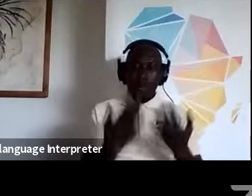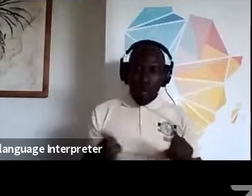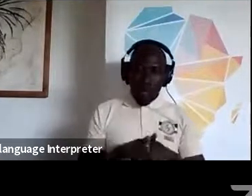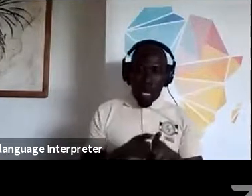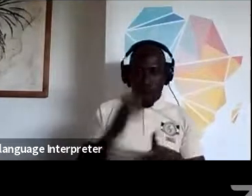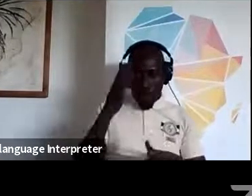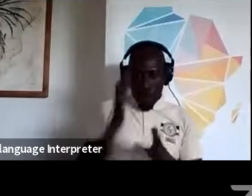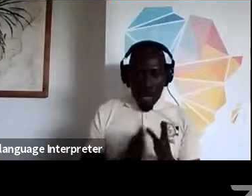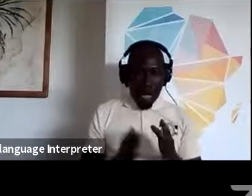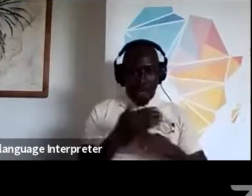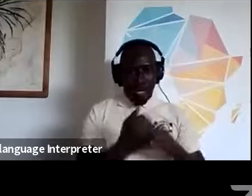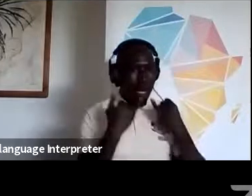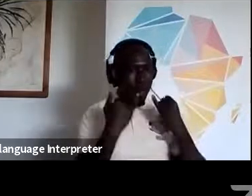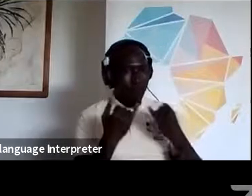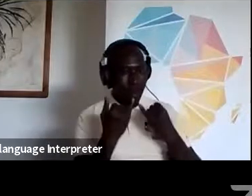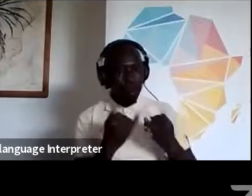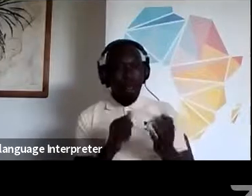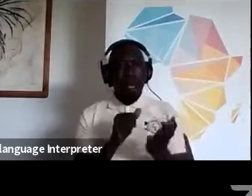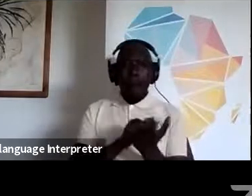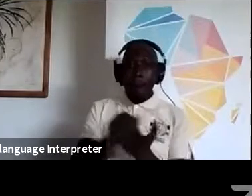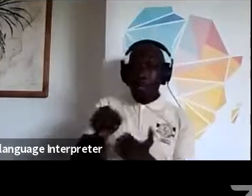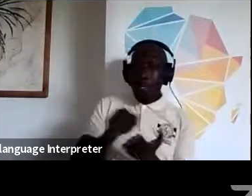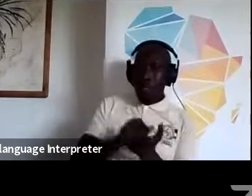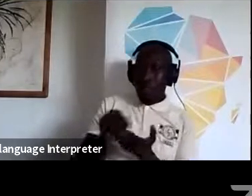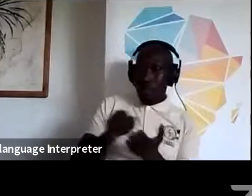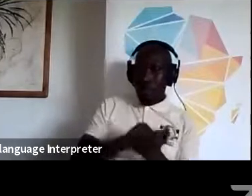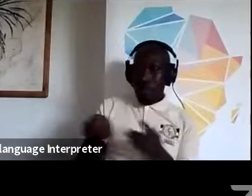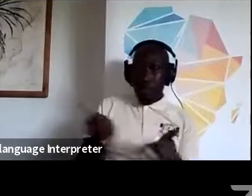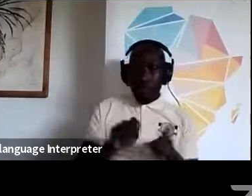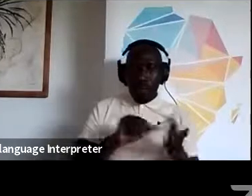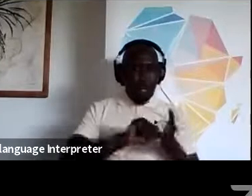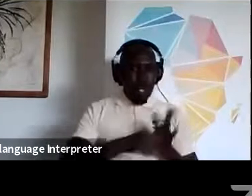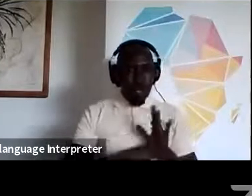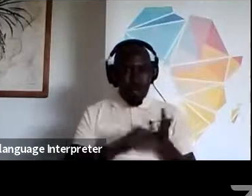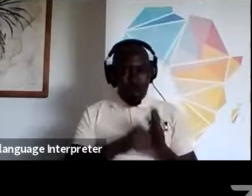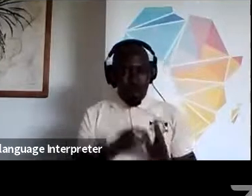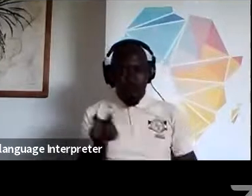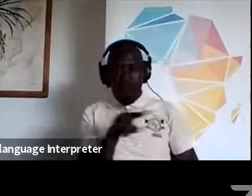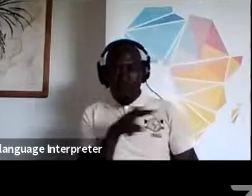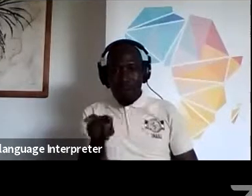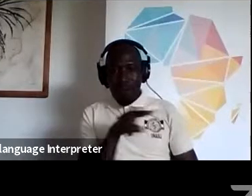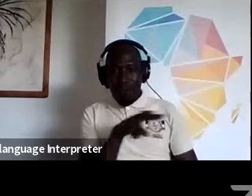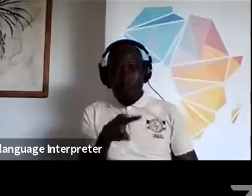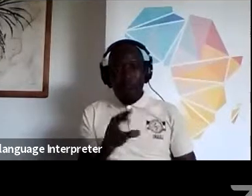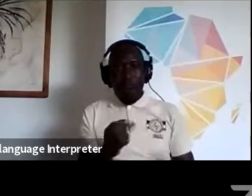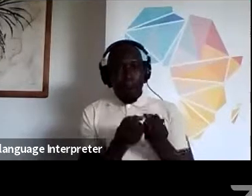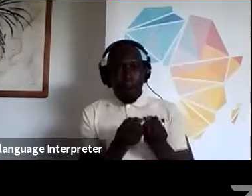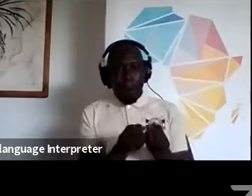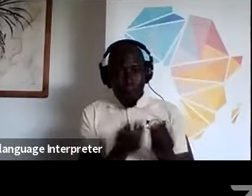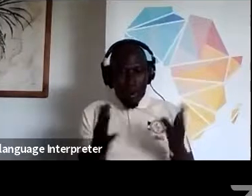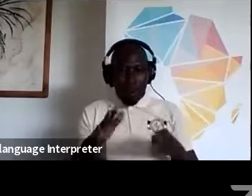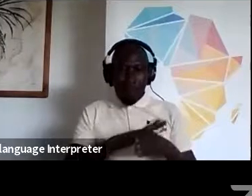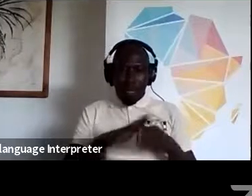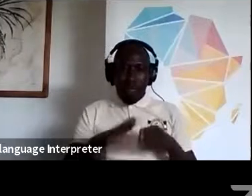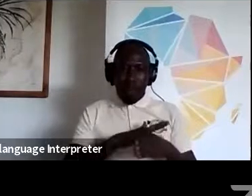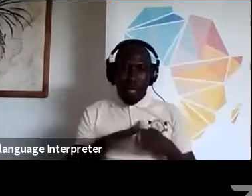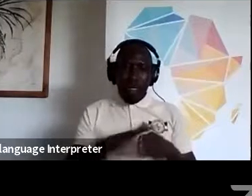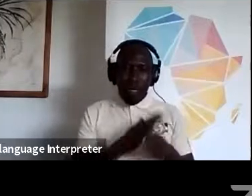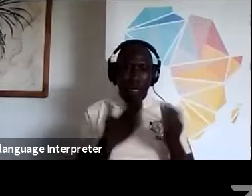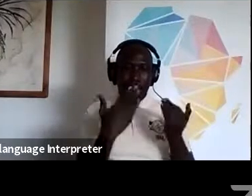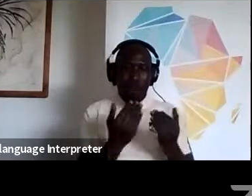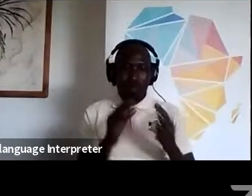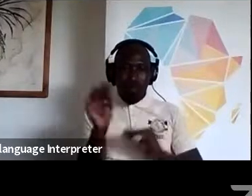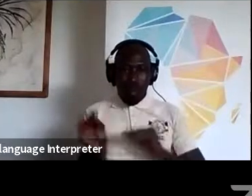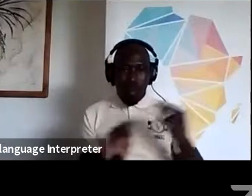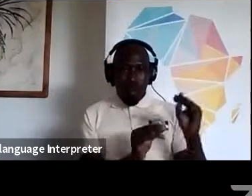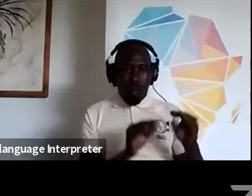accessing information, publishing, and the issues like a lot of businesses were conducted